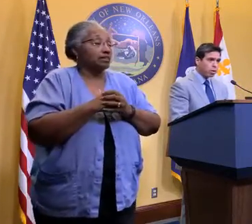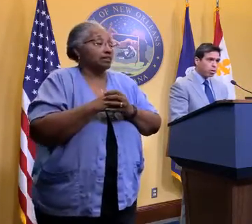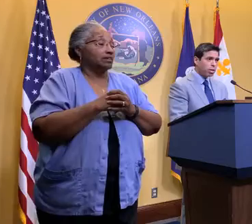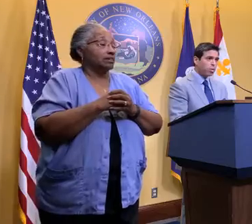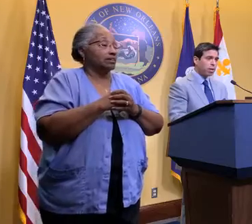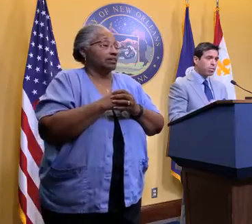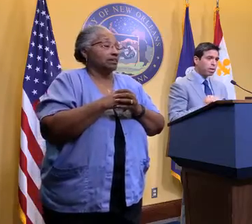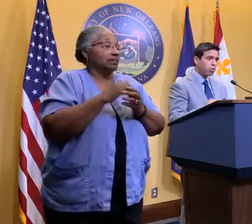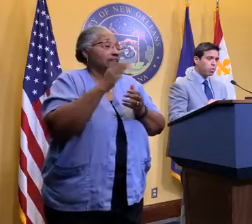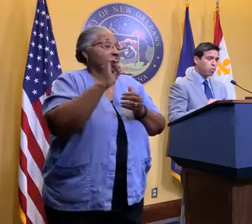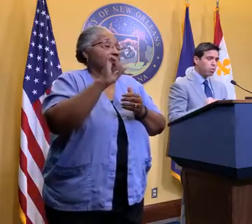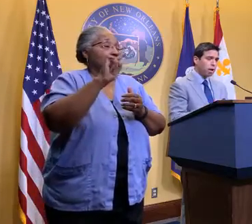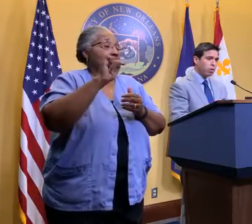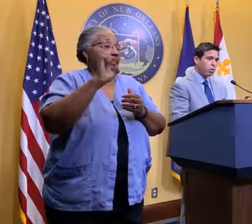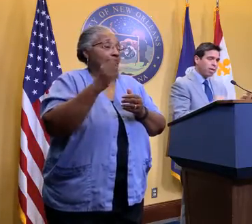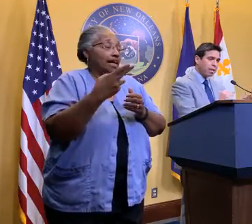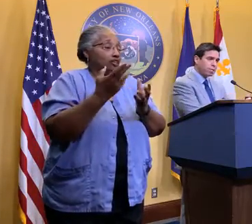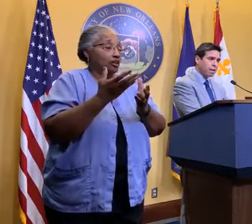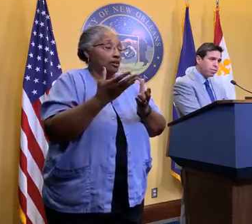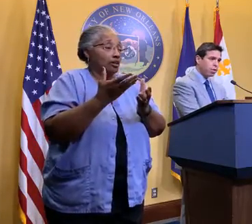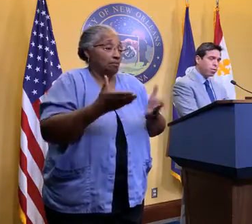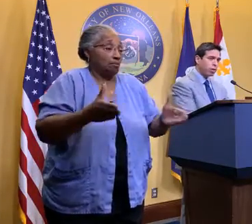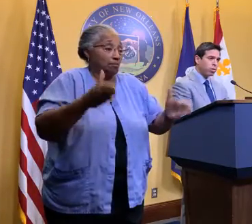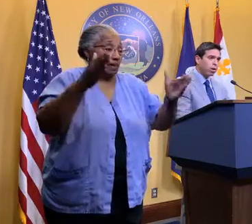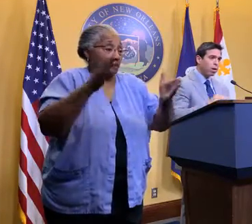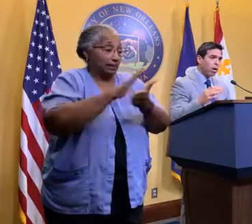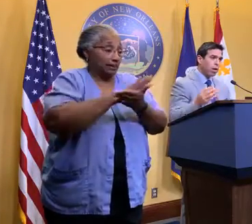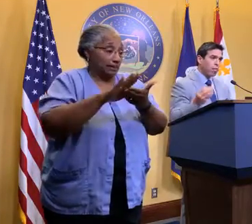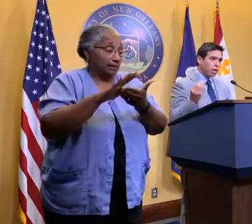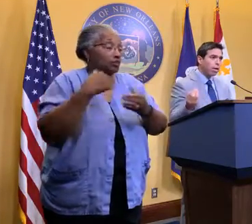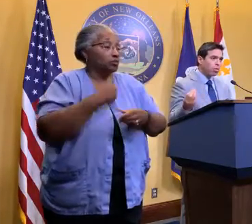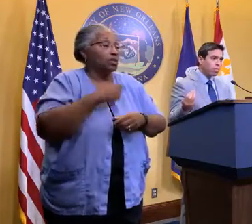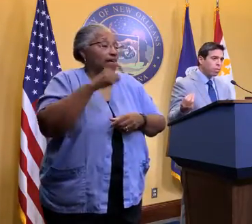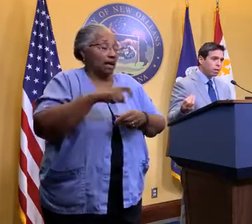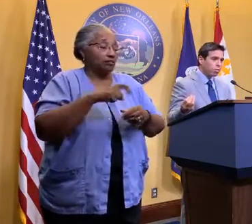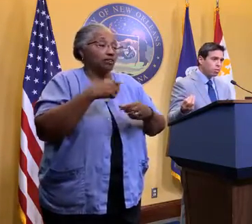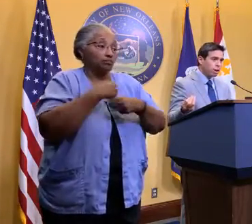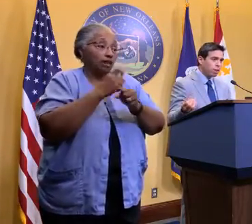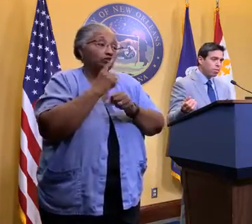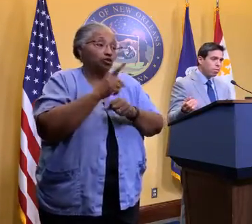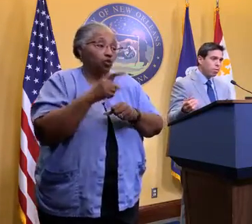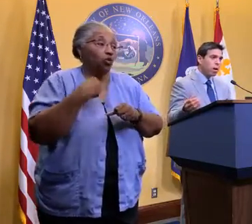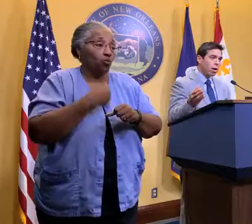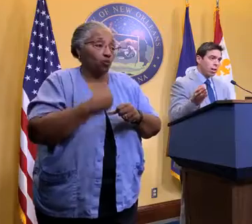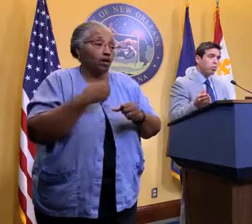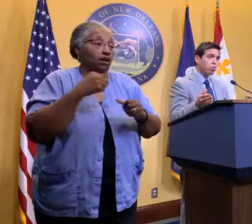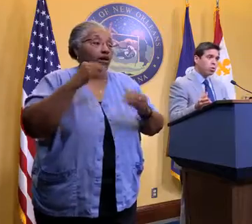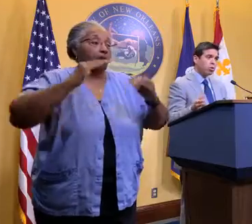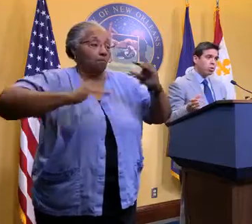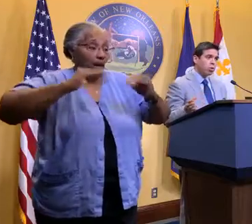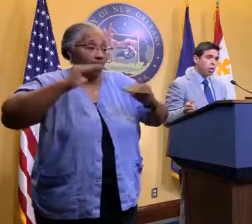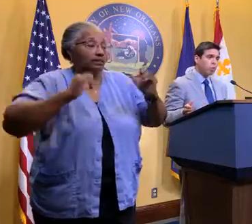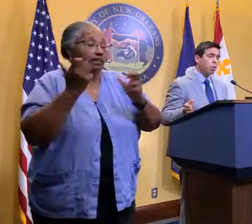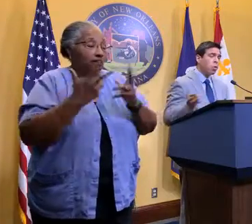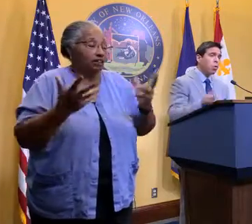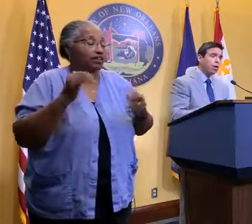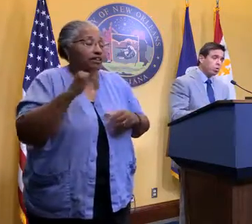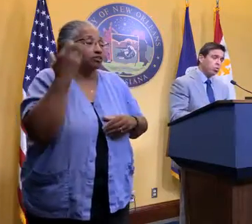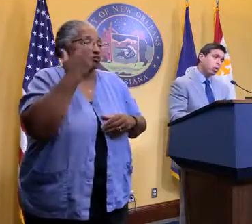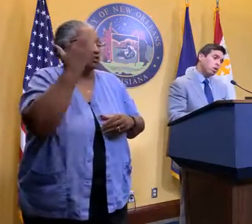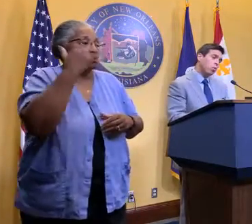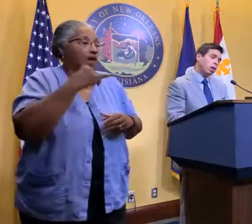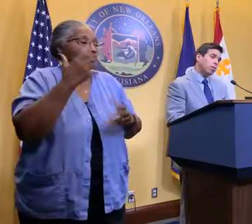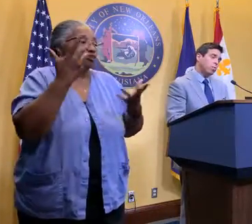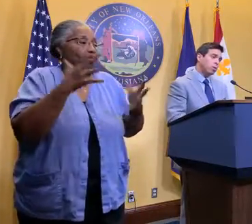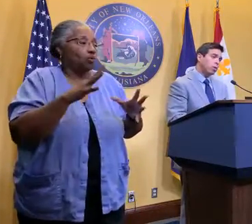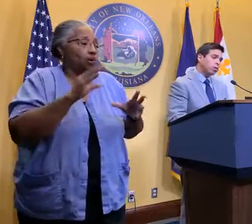affects catch basin cleaning. We have to make sure that we're managing that side of the equation and not just the financial side of it. So that's the reason you don't want to put a whole